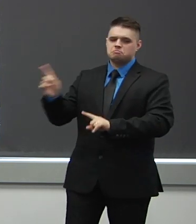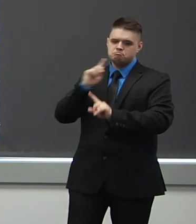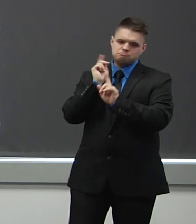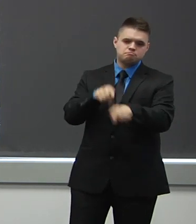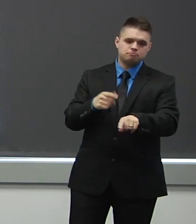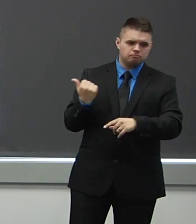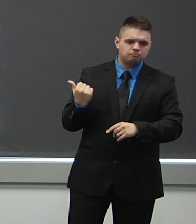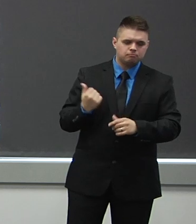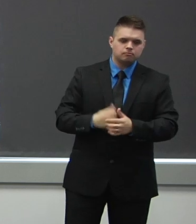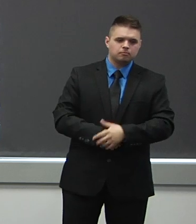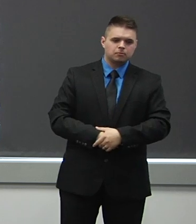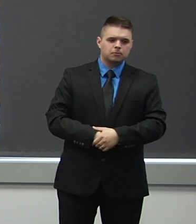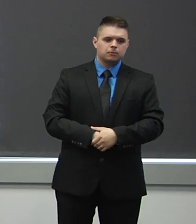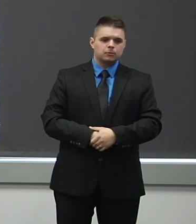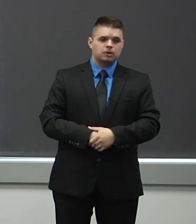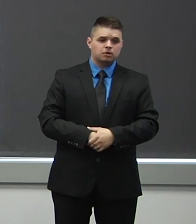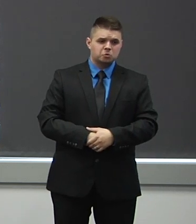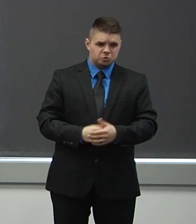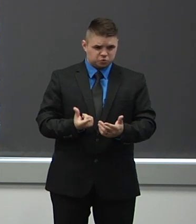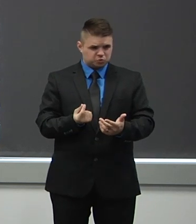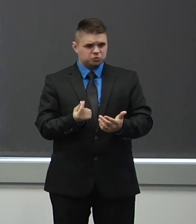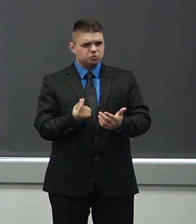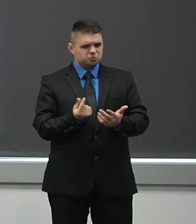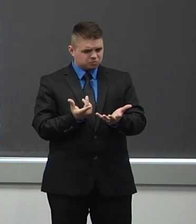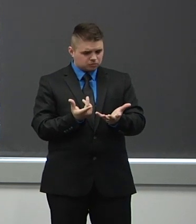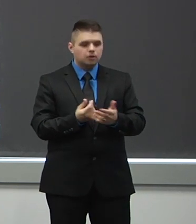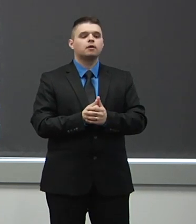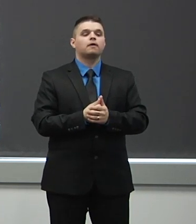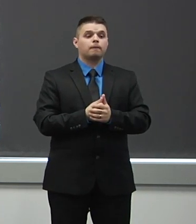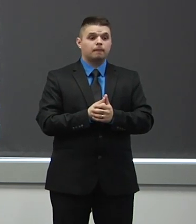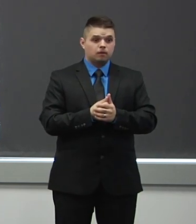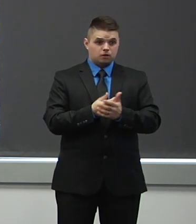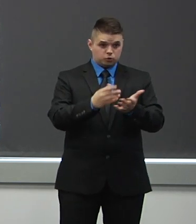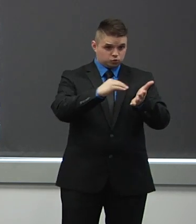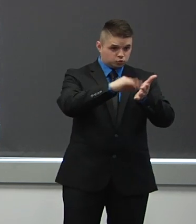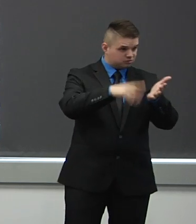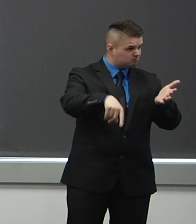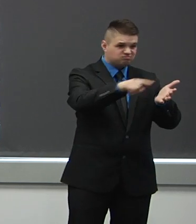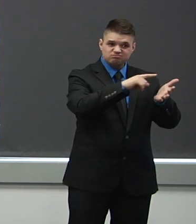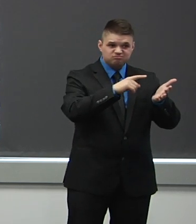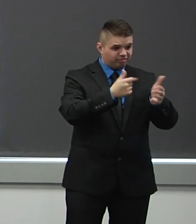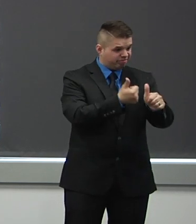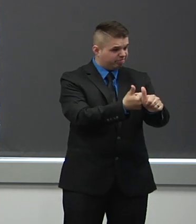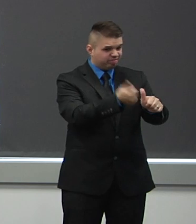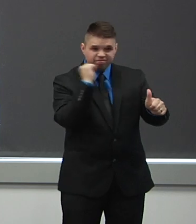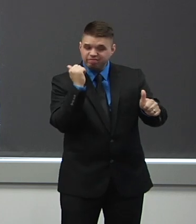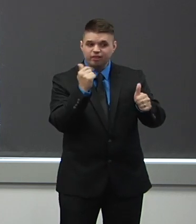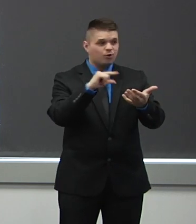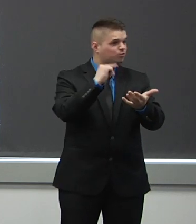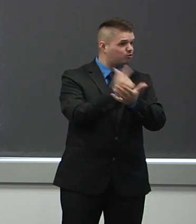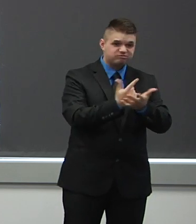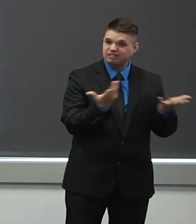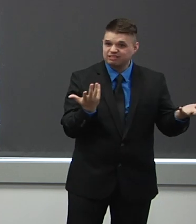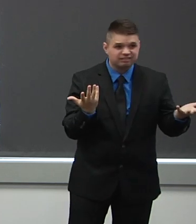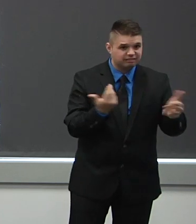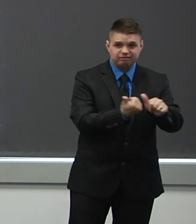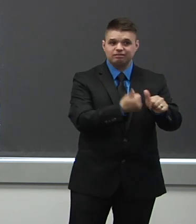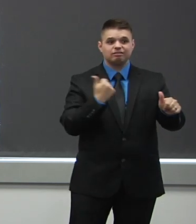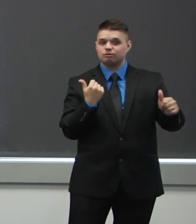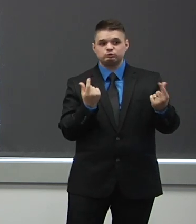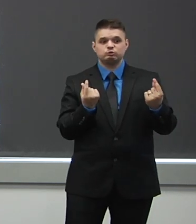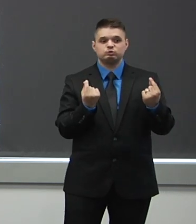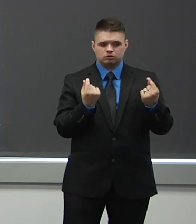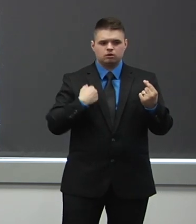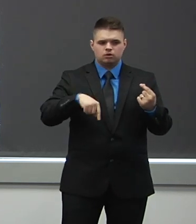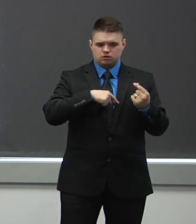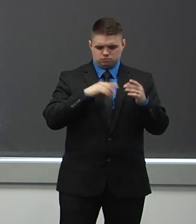to graduate in March when our schools closed? And one of the things this model does is it centers in equity. So what it